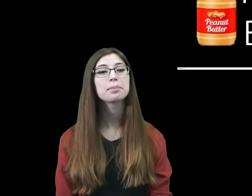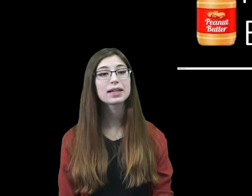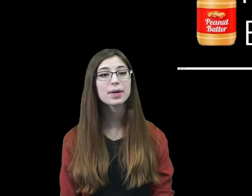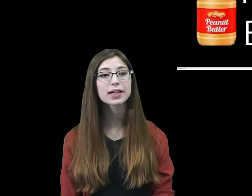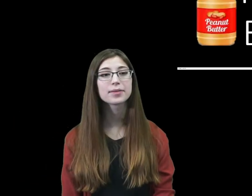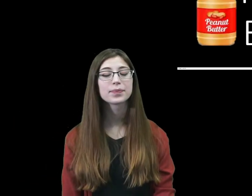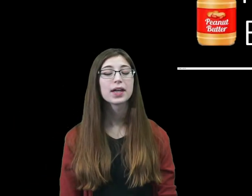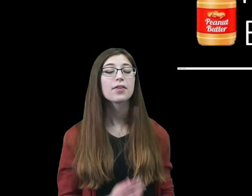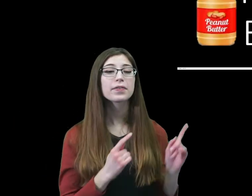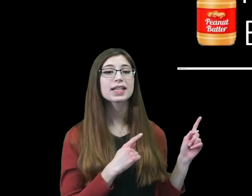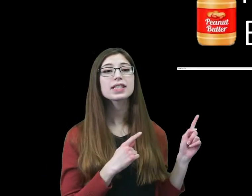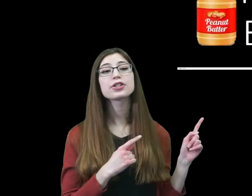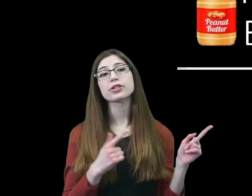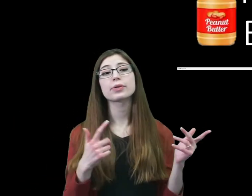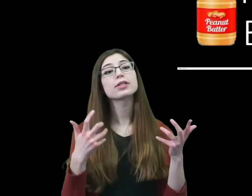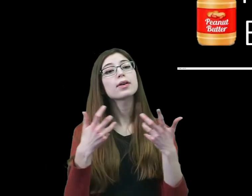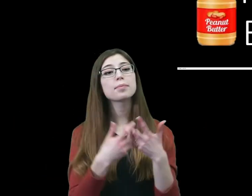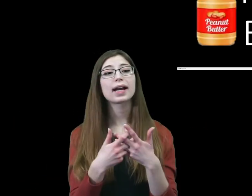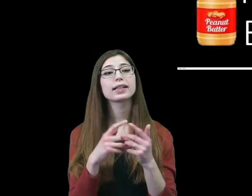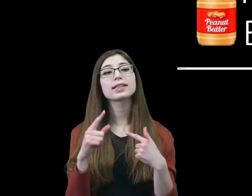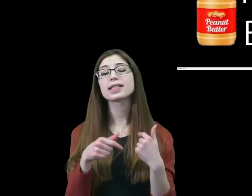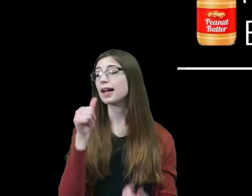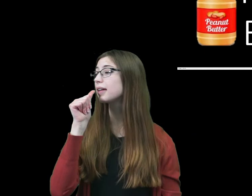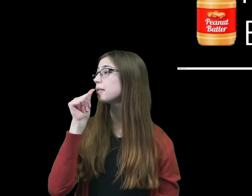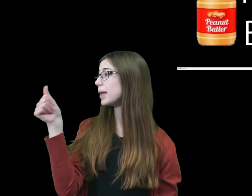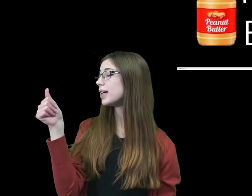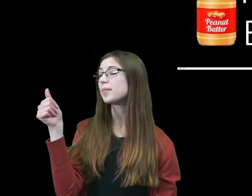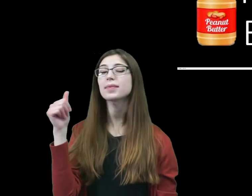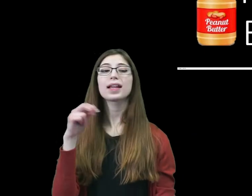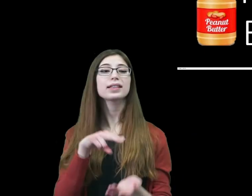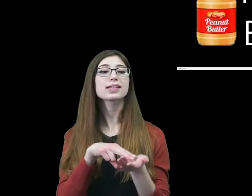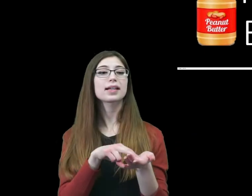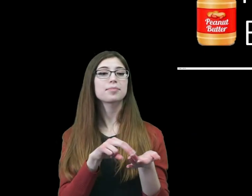Peanut butter. For this, you're just going to combine the sign peanut and the sign butter.